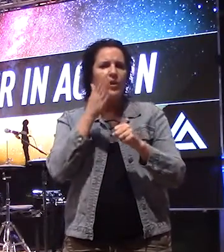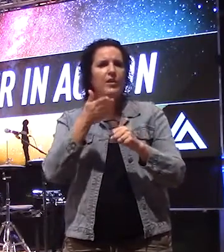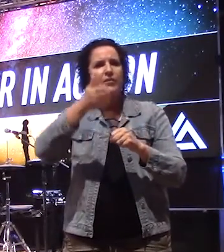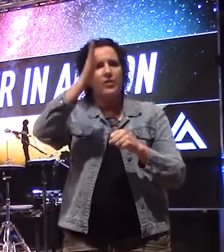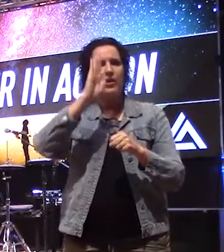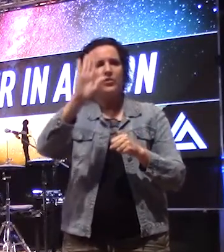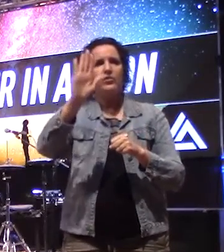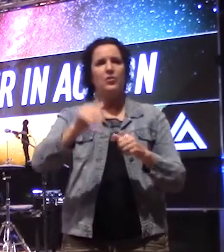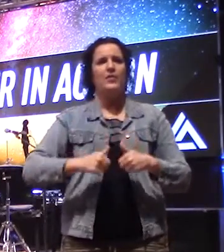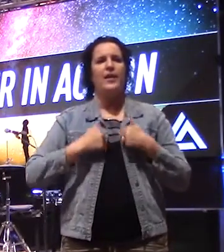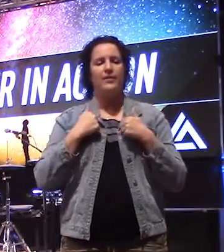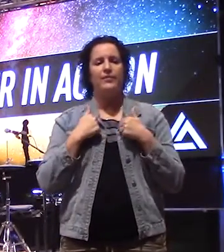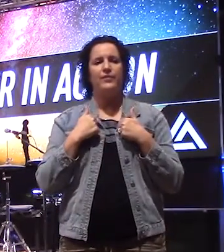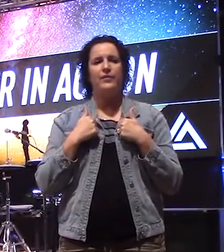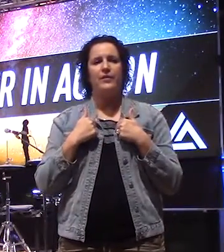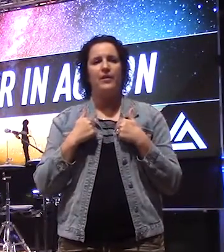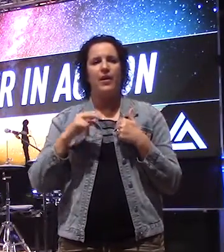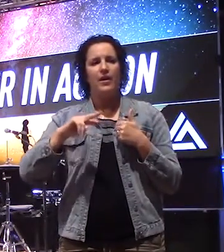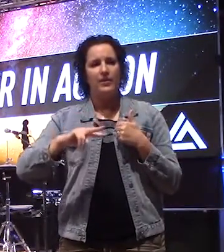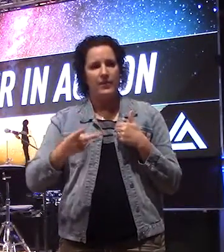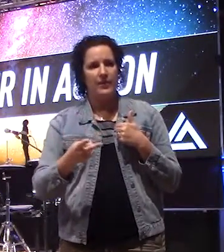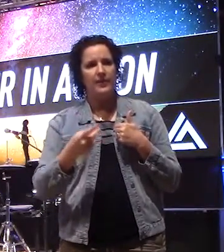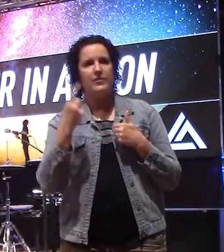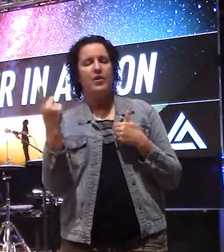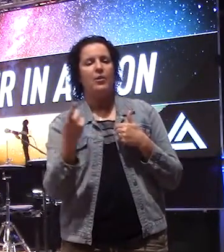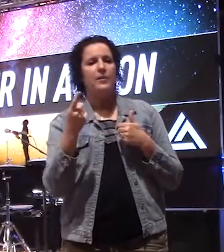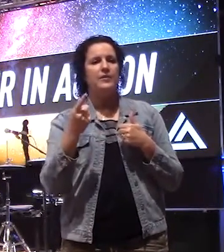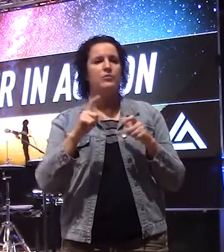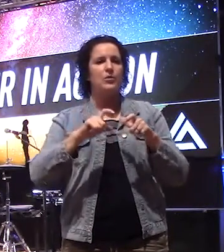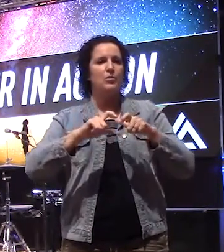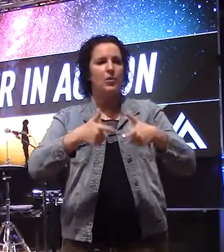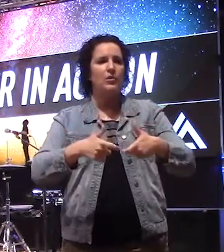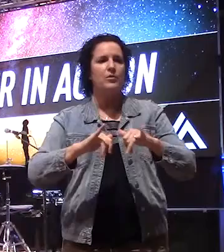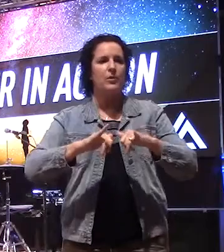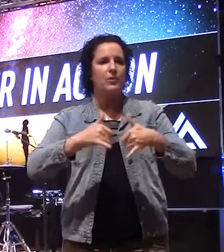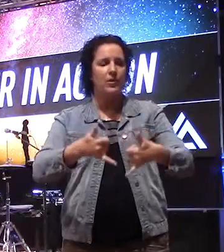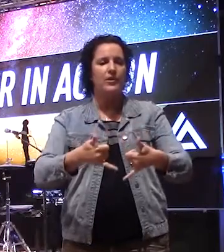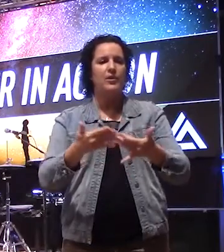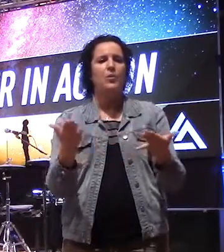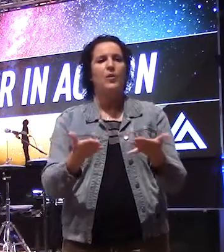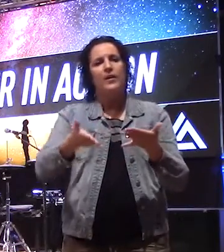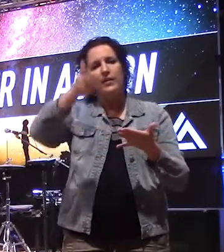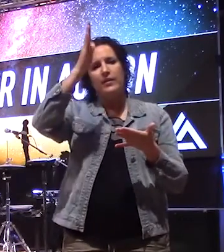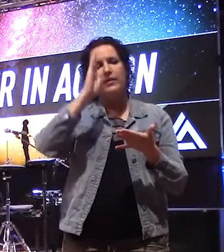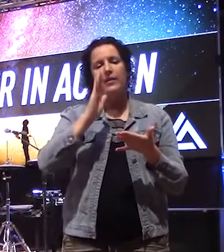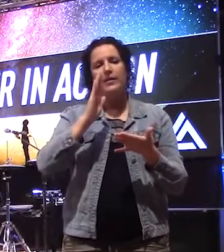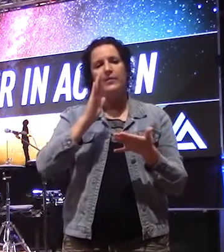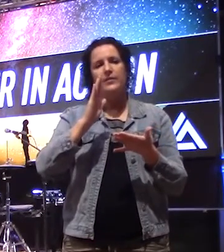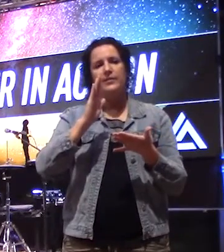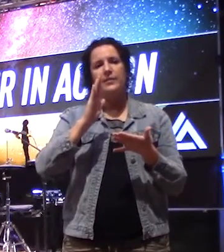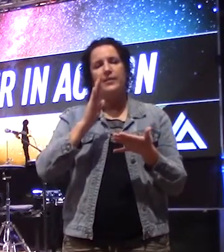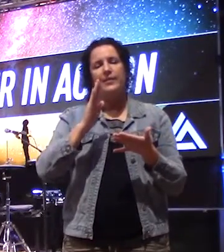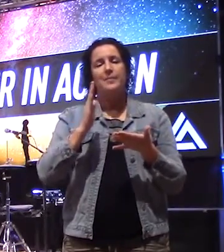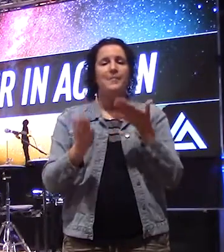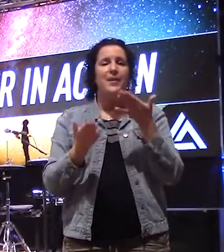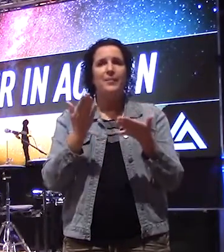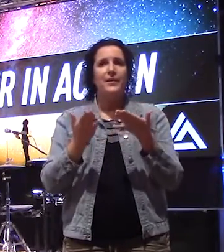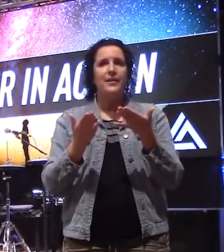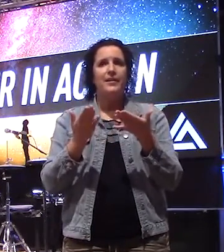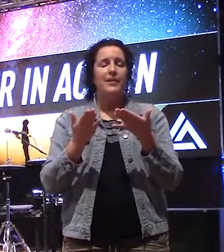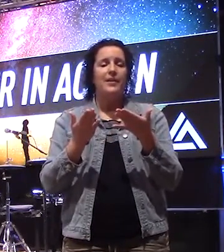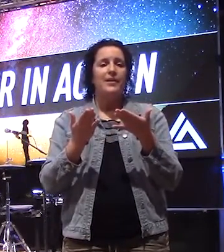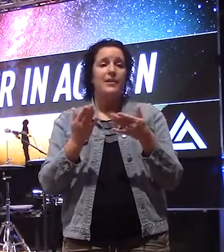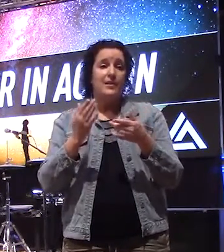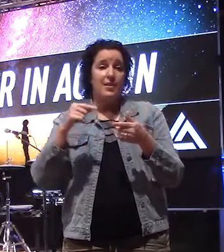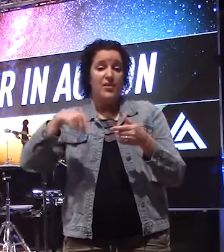And then, it's always rewarding the will of God is, though it may be momentarily costly.